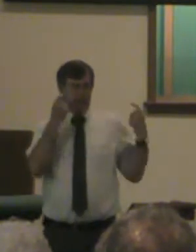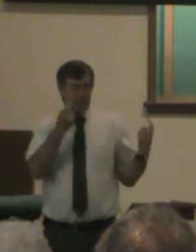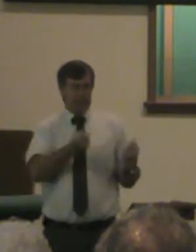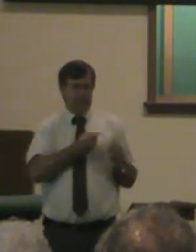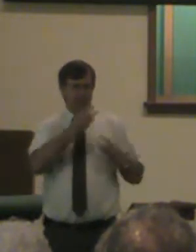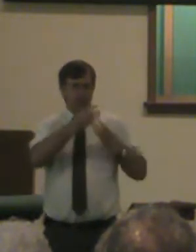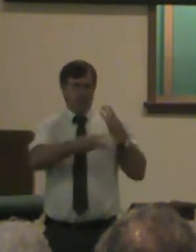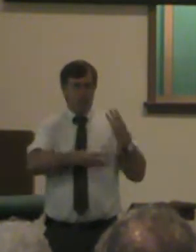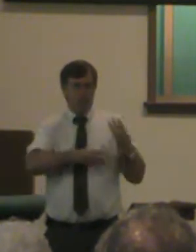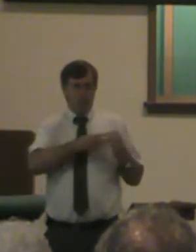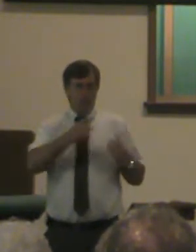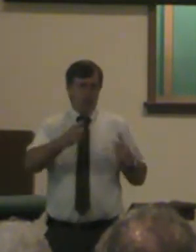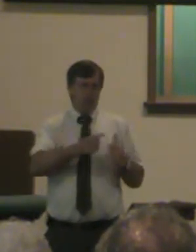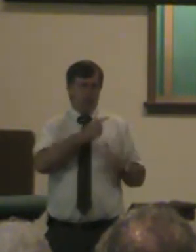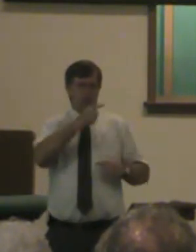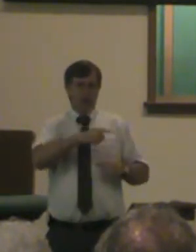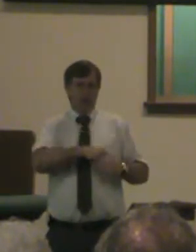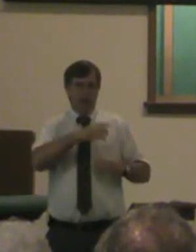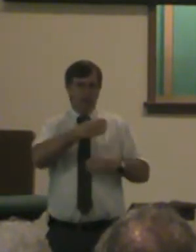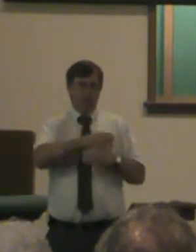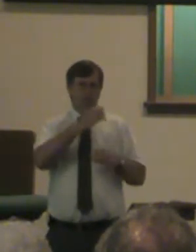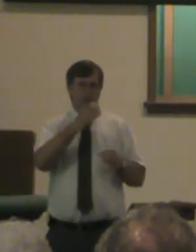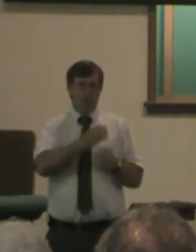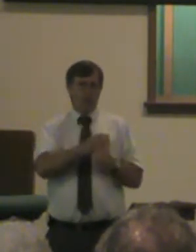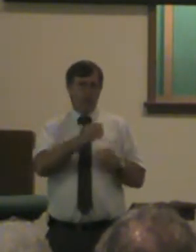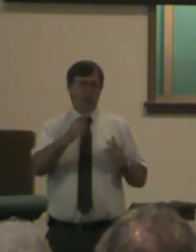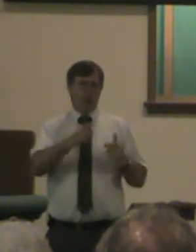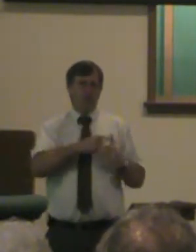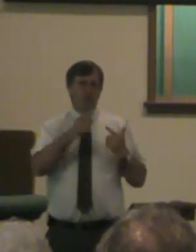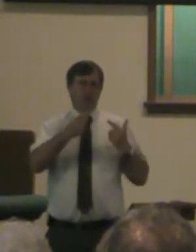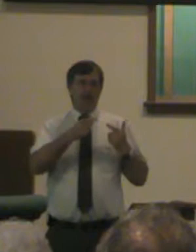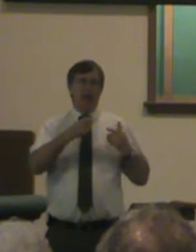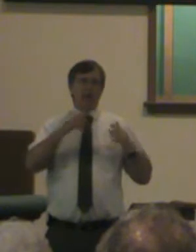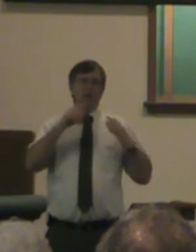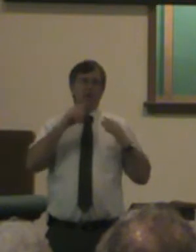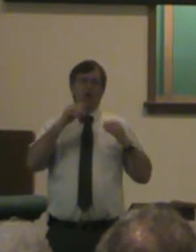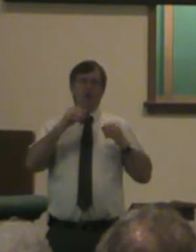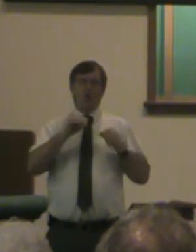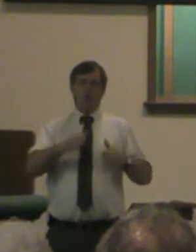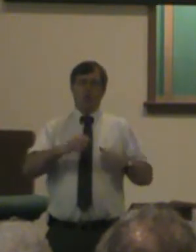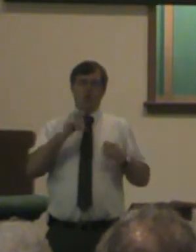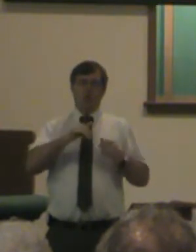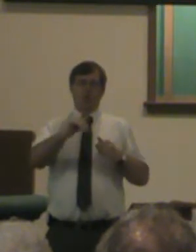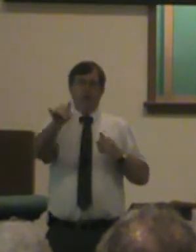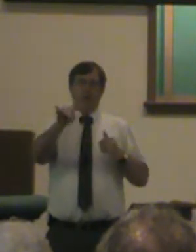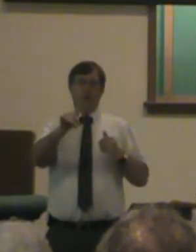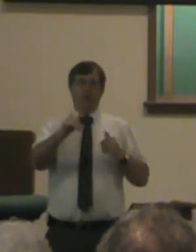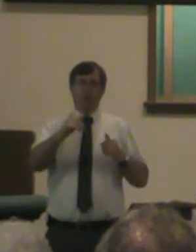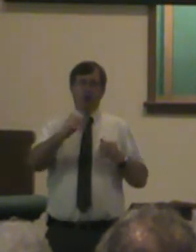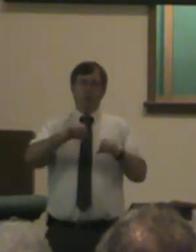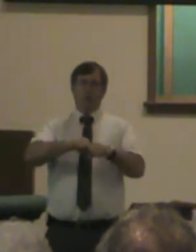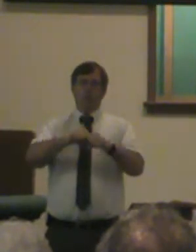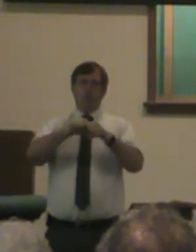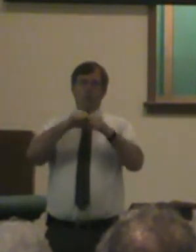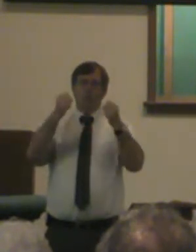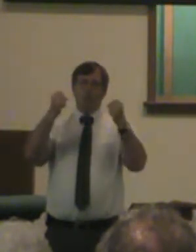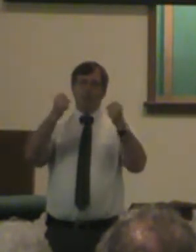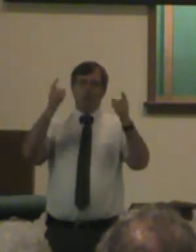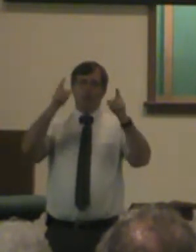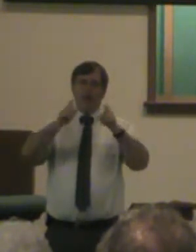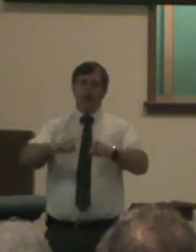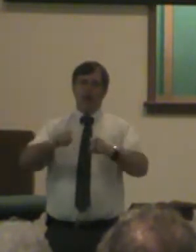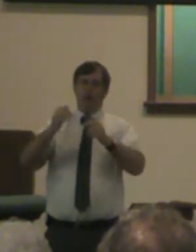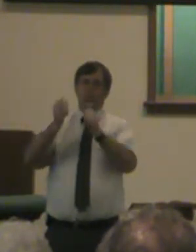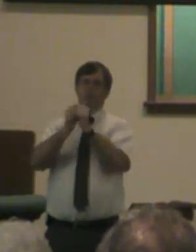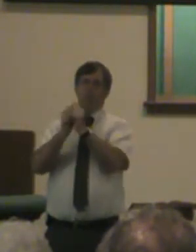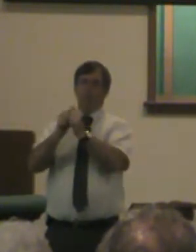the first time in the creation, for the first time in the existence of deity, a break is going to come in the context of the Godhead.